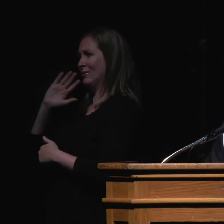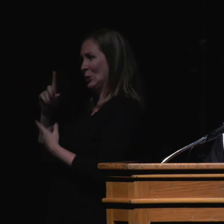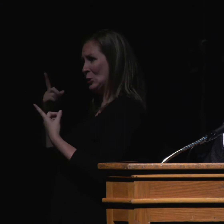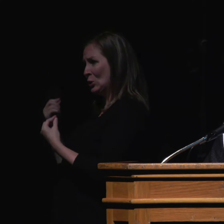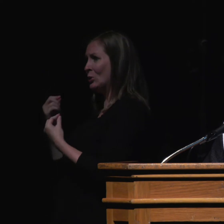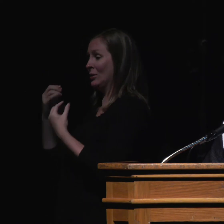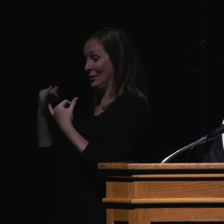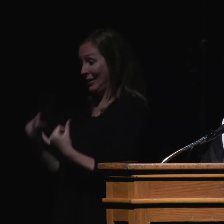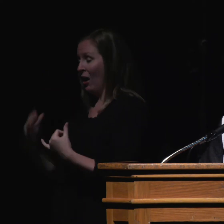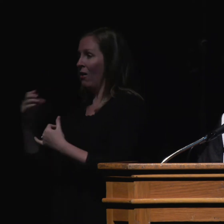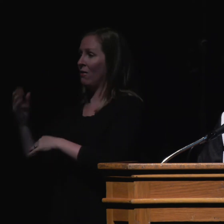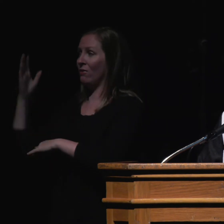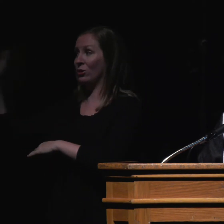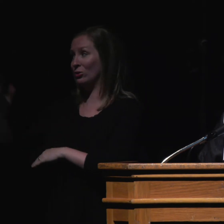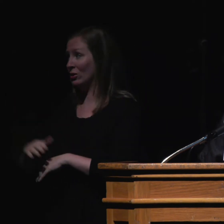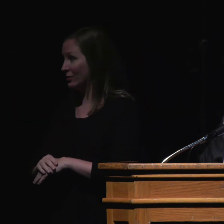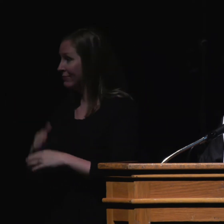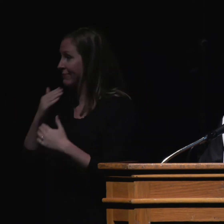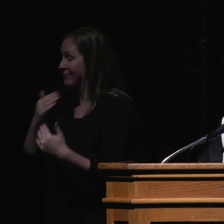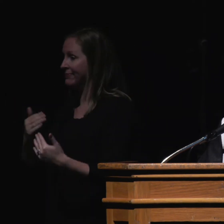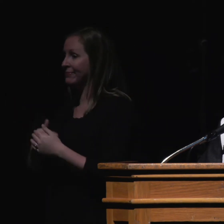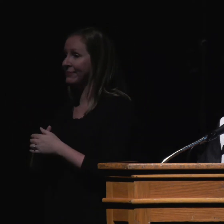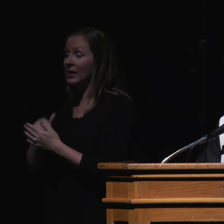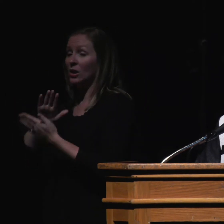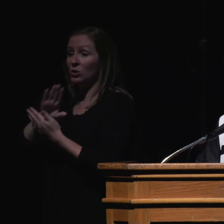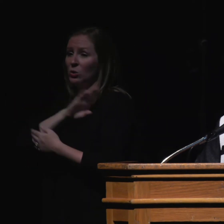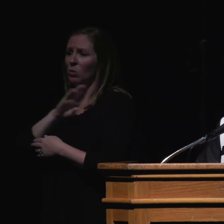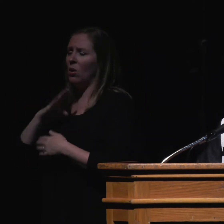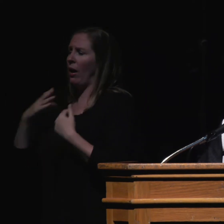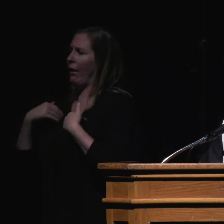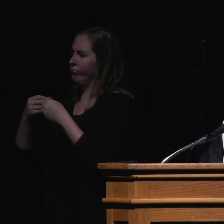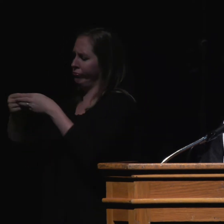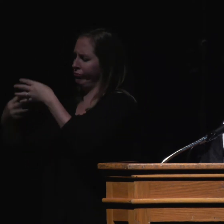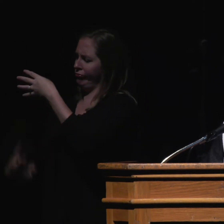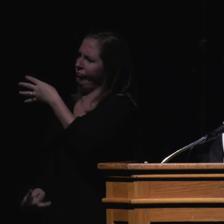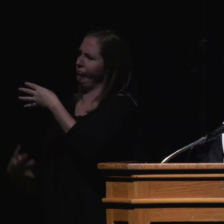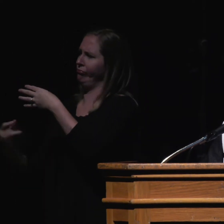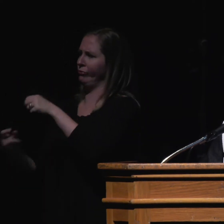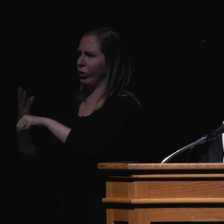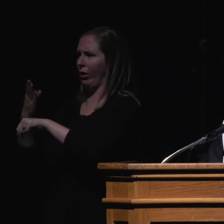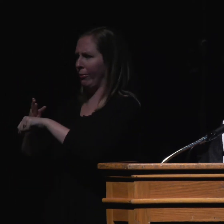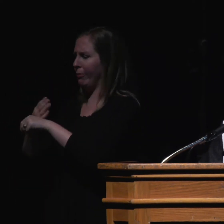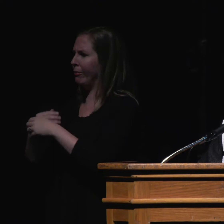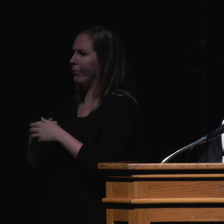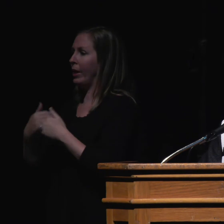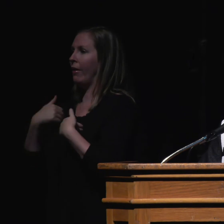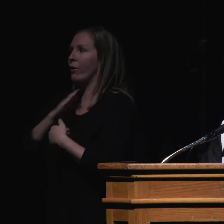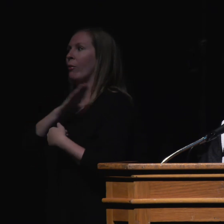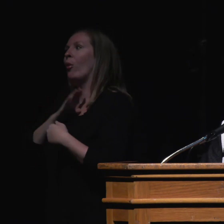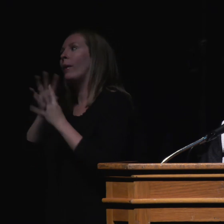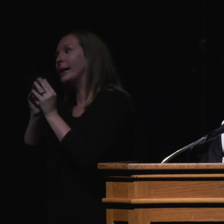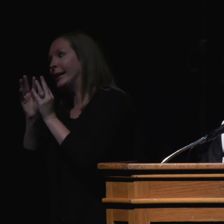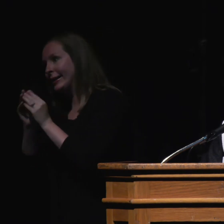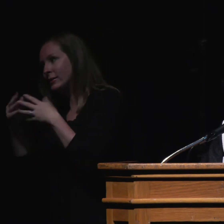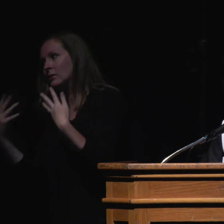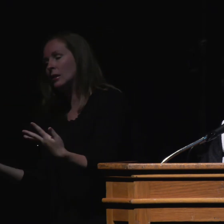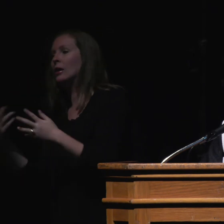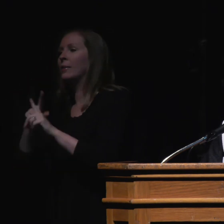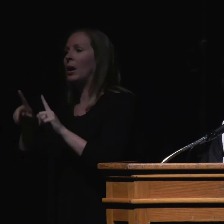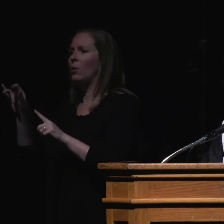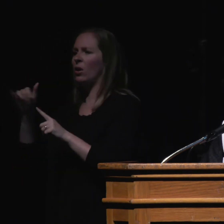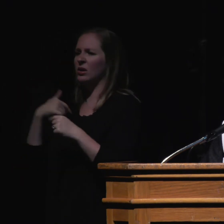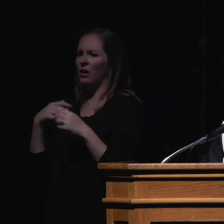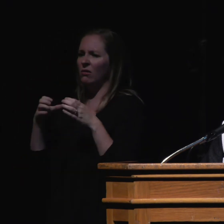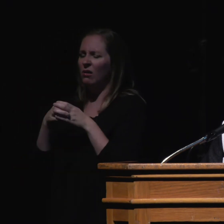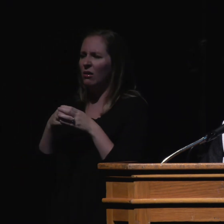in the future. The school board does so many things. We have board meetings, but we also have committee